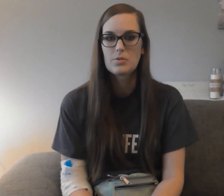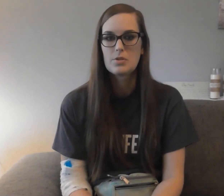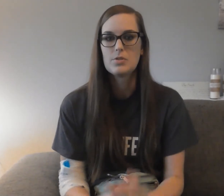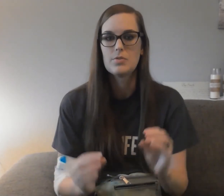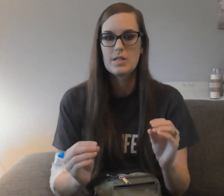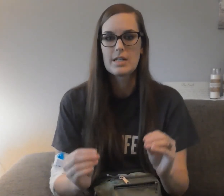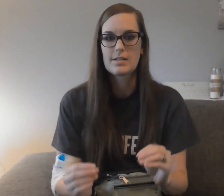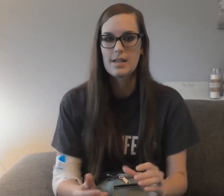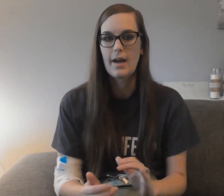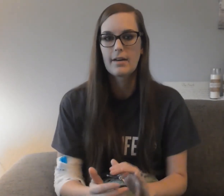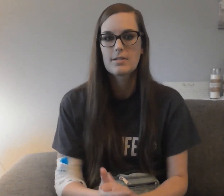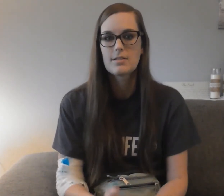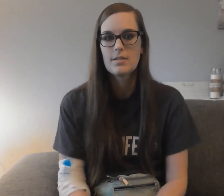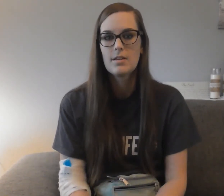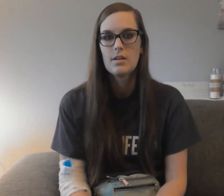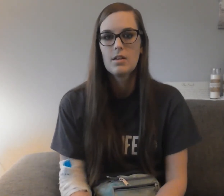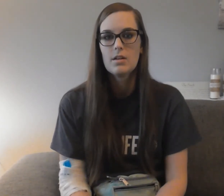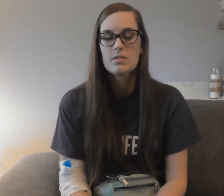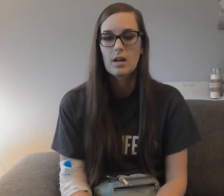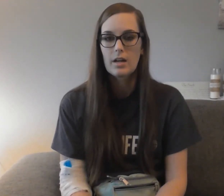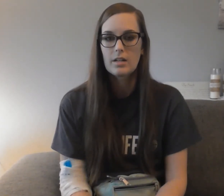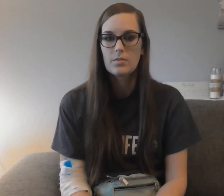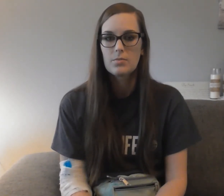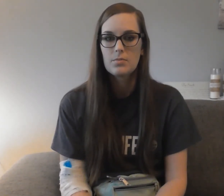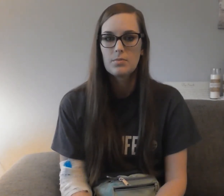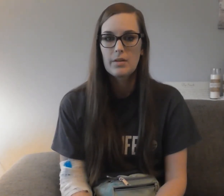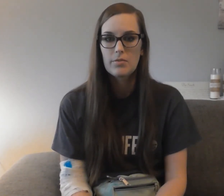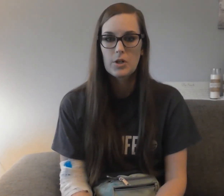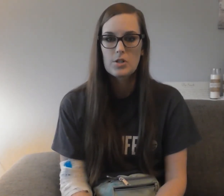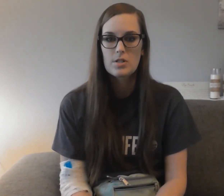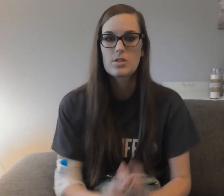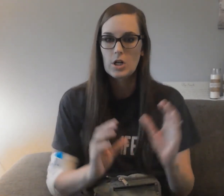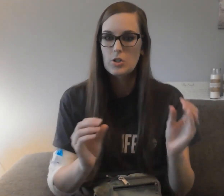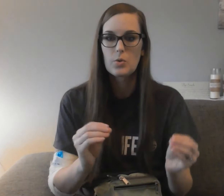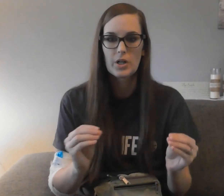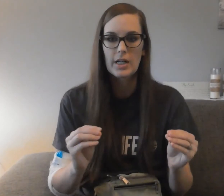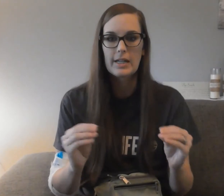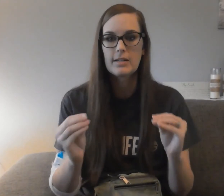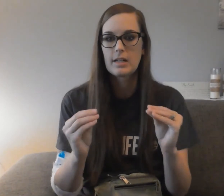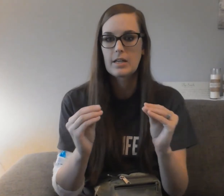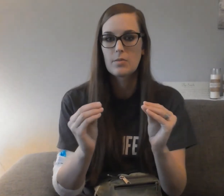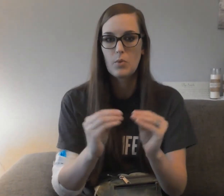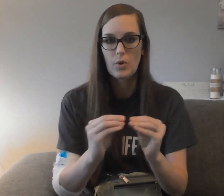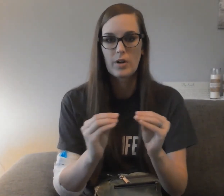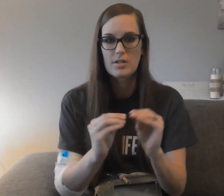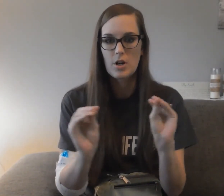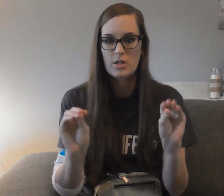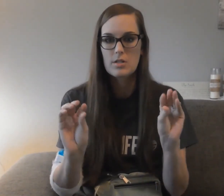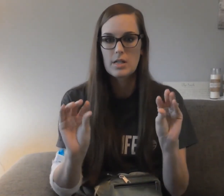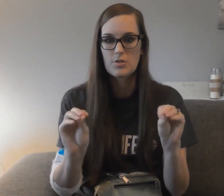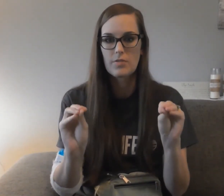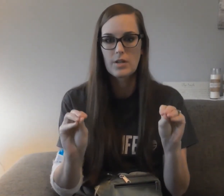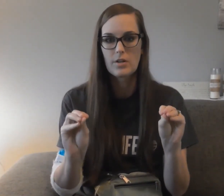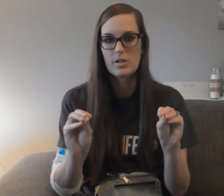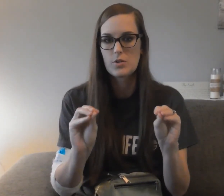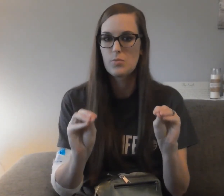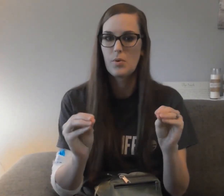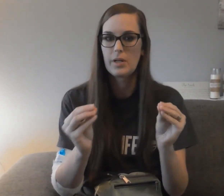do the exact sign at first. It's hard to coordinate, like the more, it's hard to get your finger into a point and